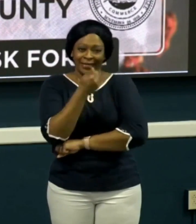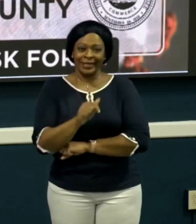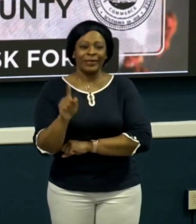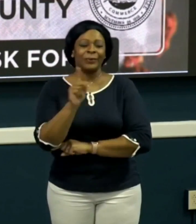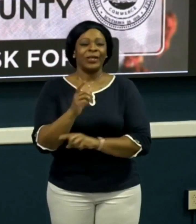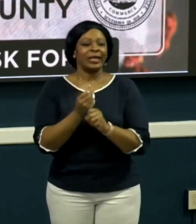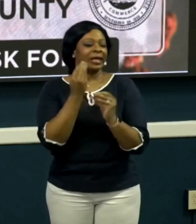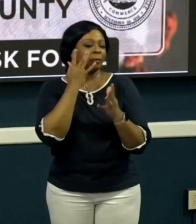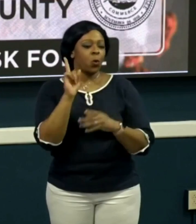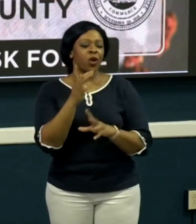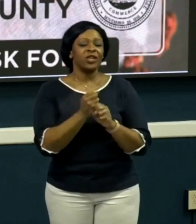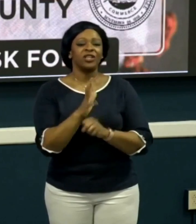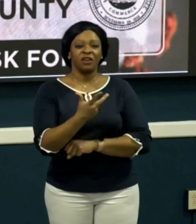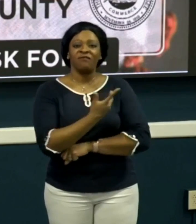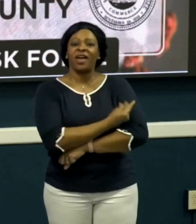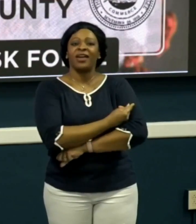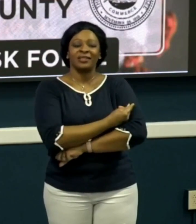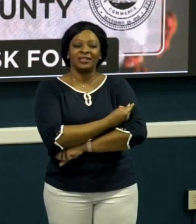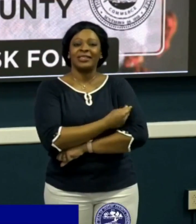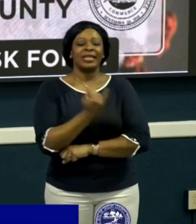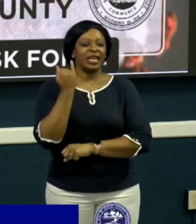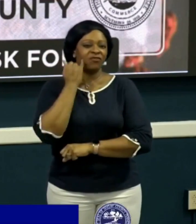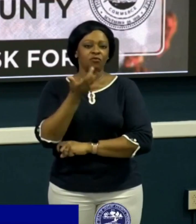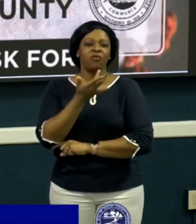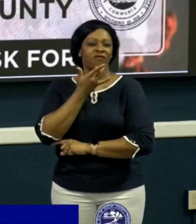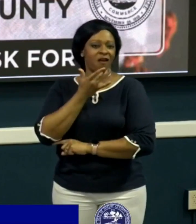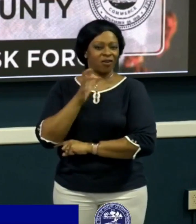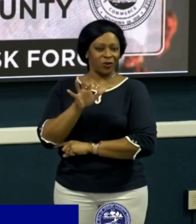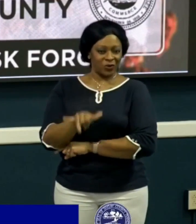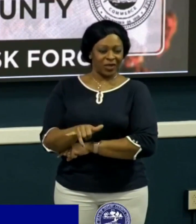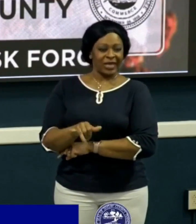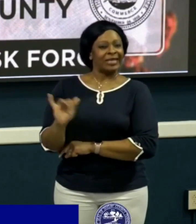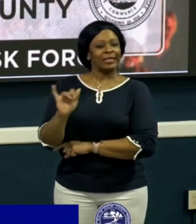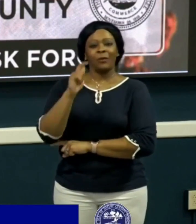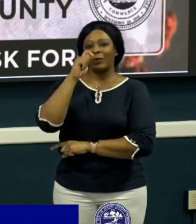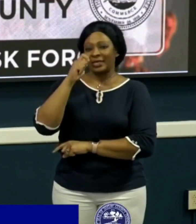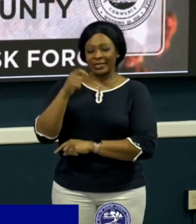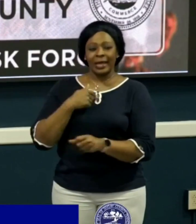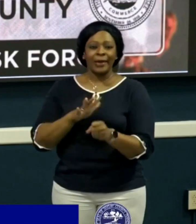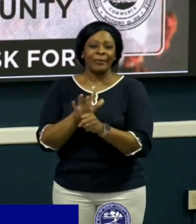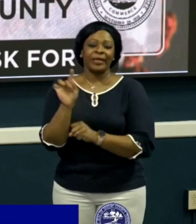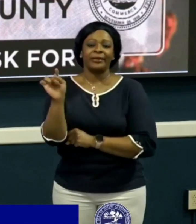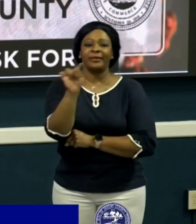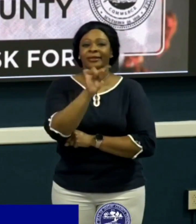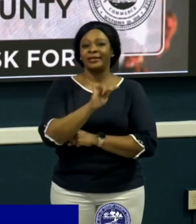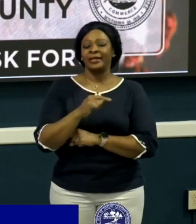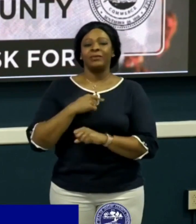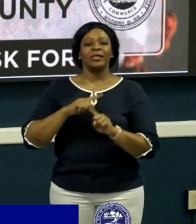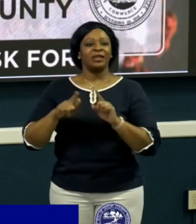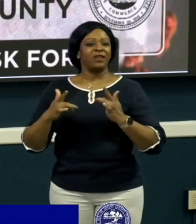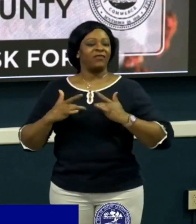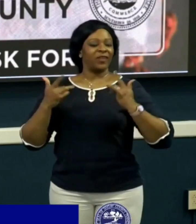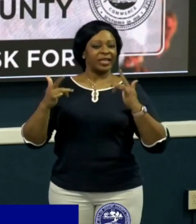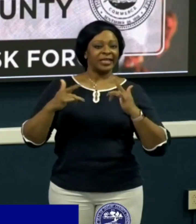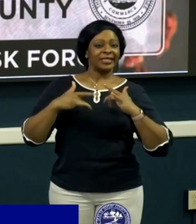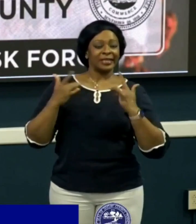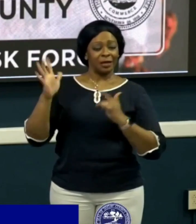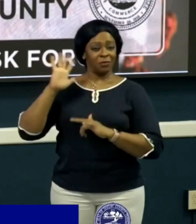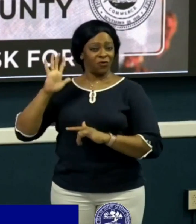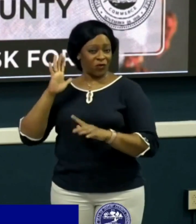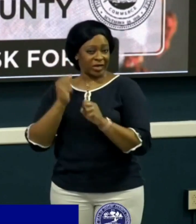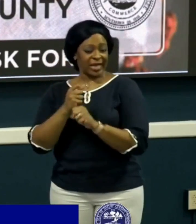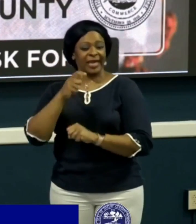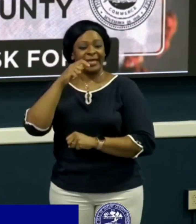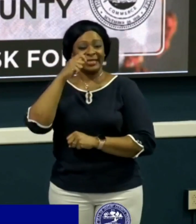get information about where you can get a vaccine if you choose to do so. The same with testing. We had to put on very special events to get testing because tests